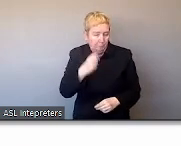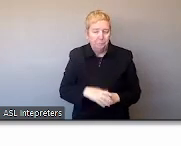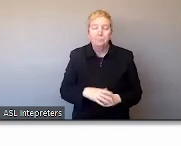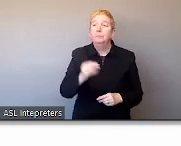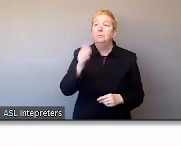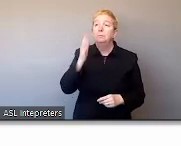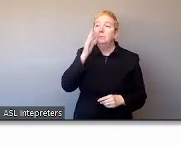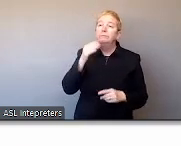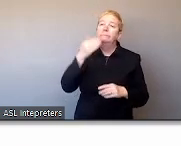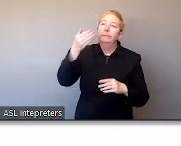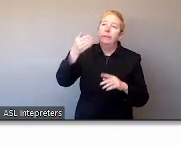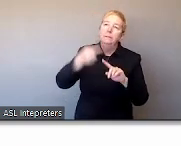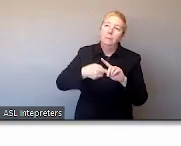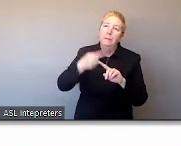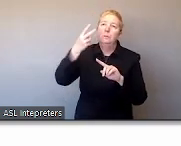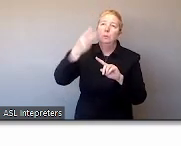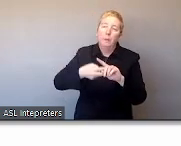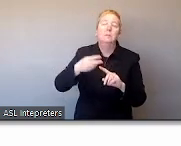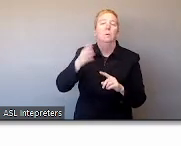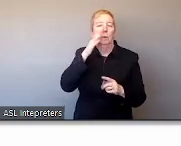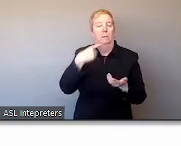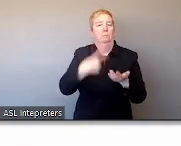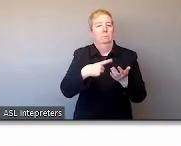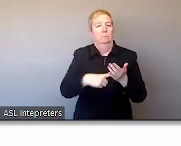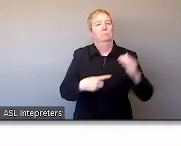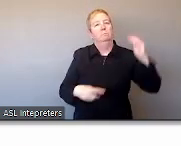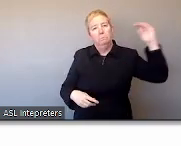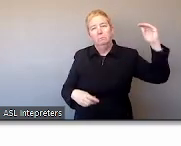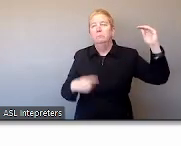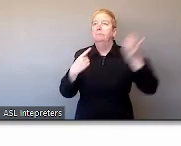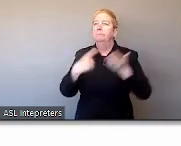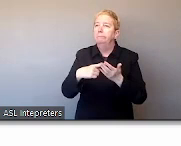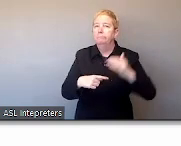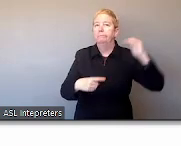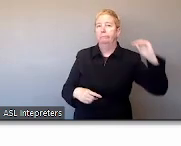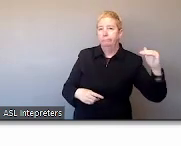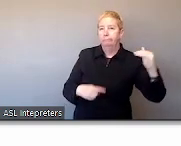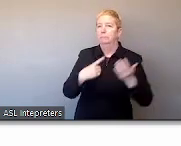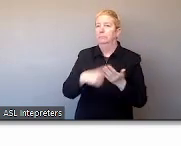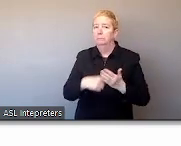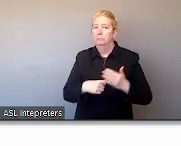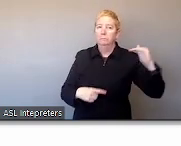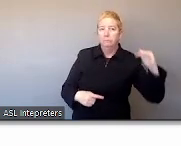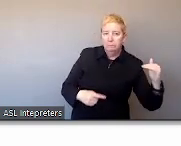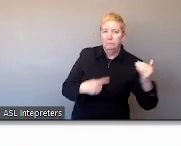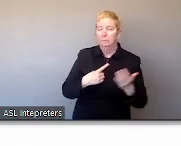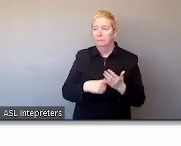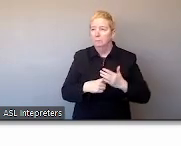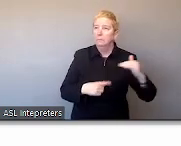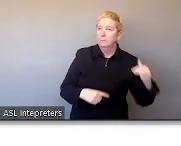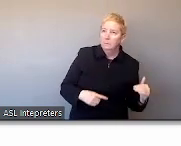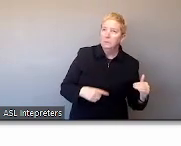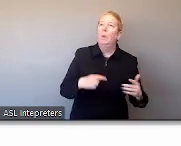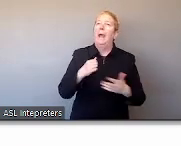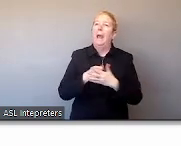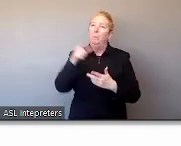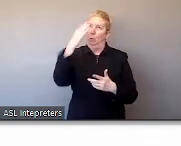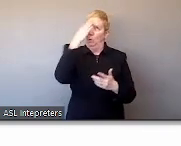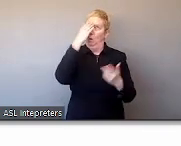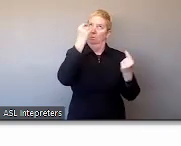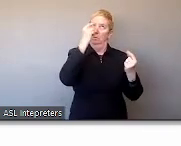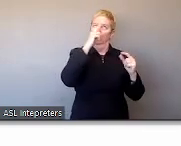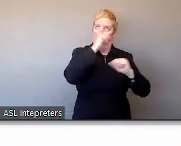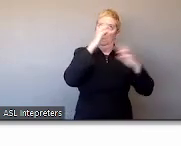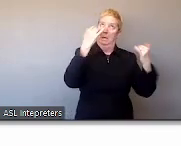months, we'll walk through different aspects of this with a little more detail. So you'll know what we're doing now, but what to expect and our plans